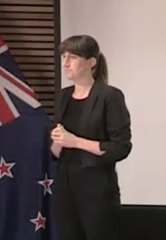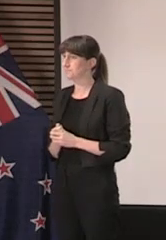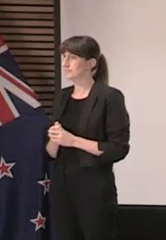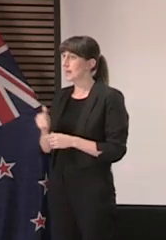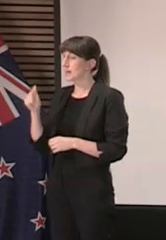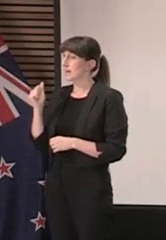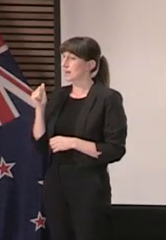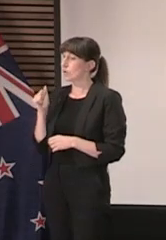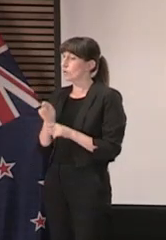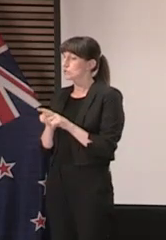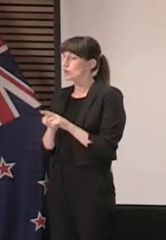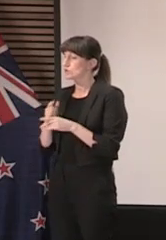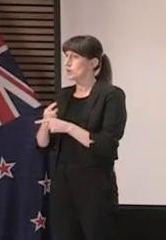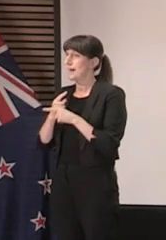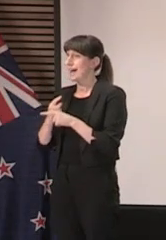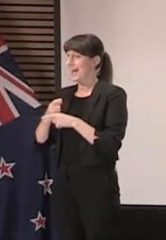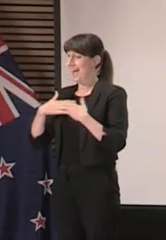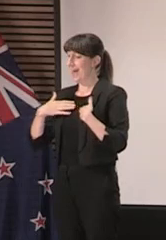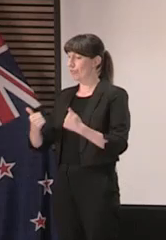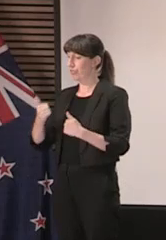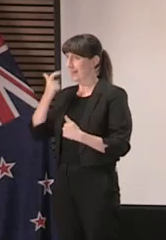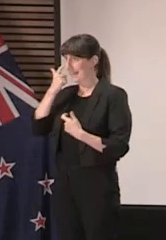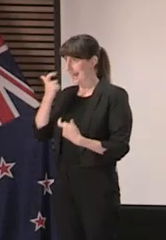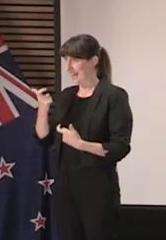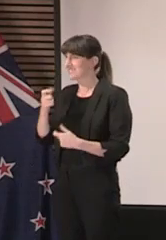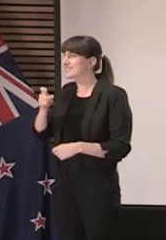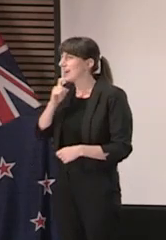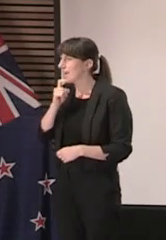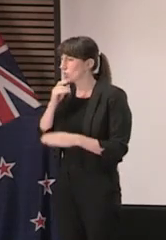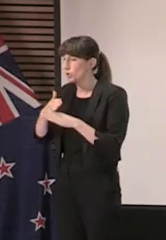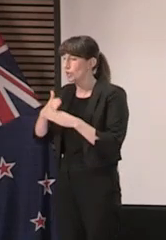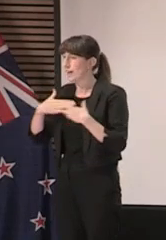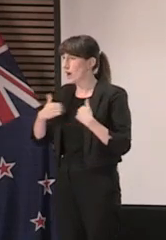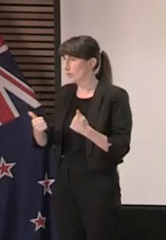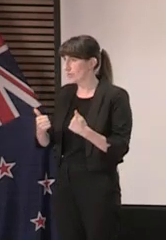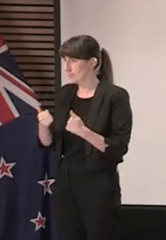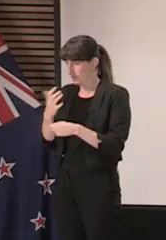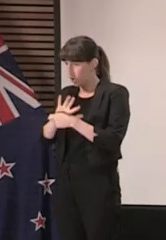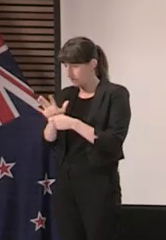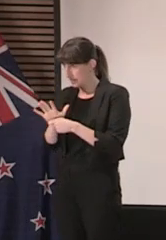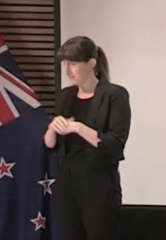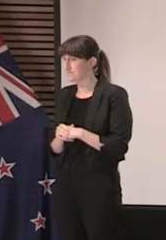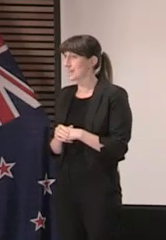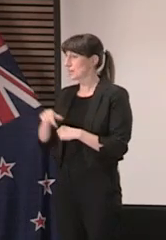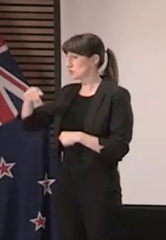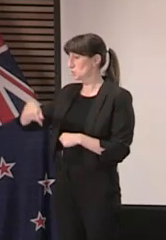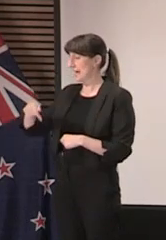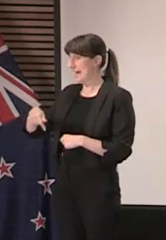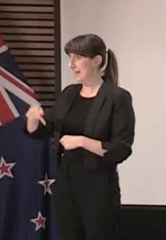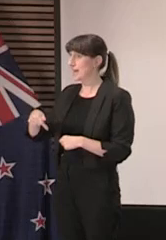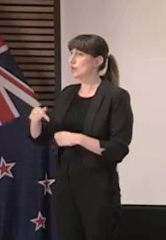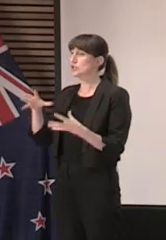healthcare workers who have been infected with COVID-19. We will update the figures on our website today, and the total number